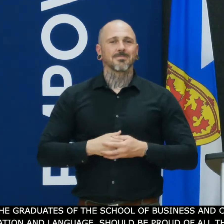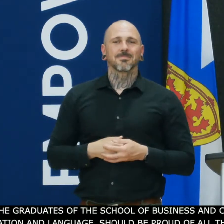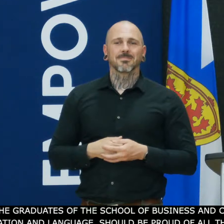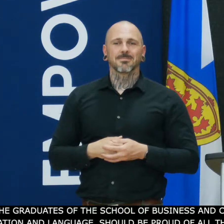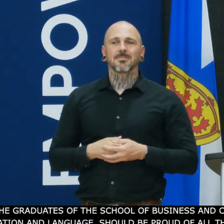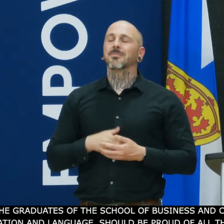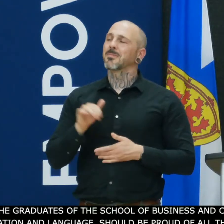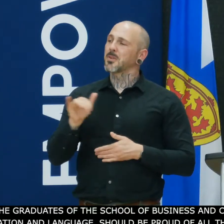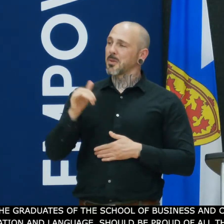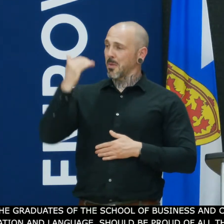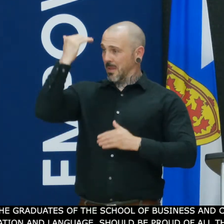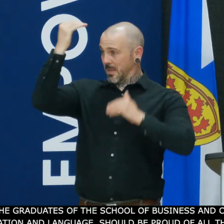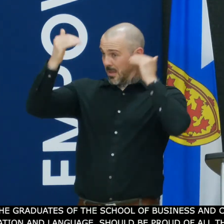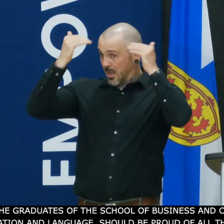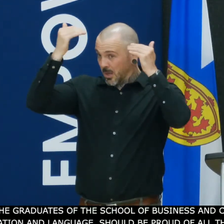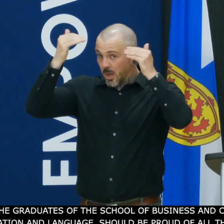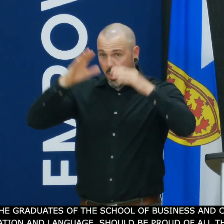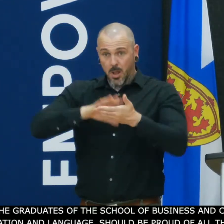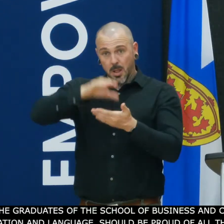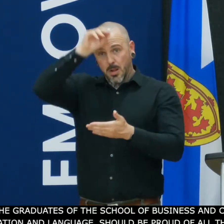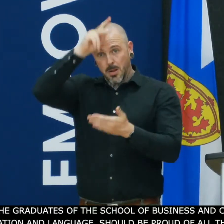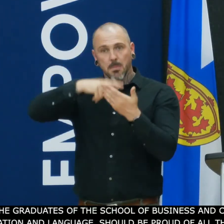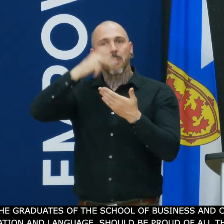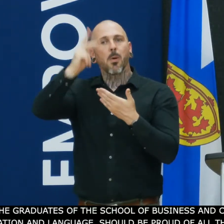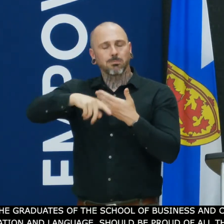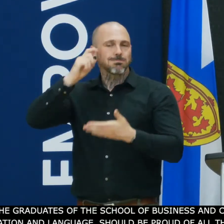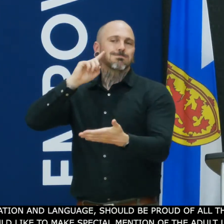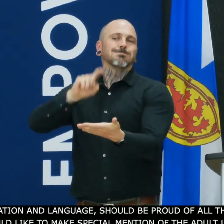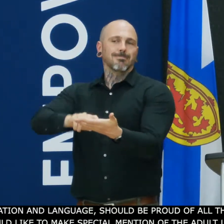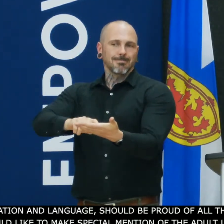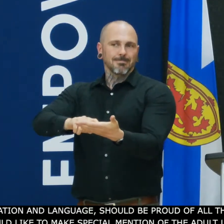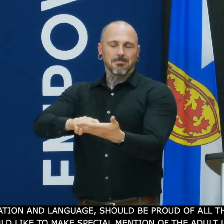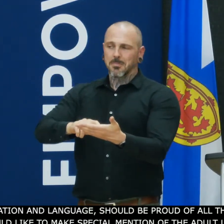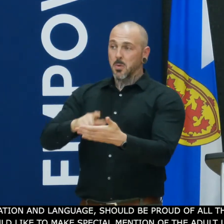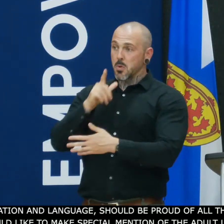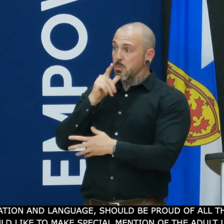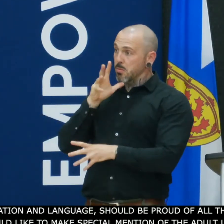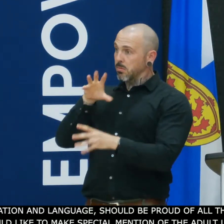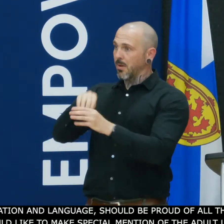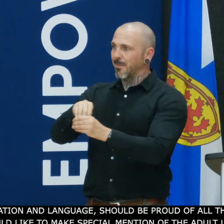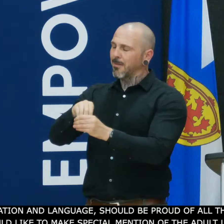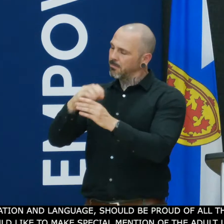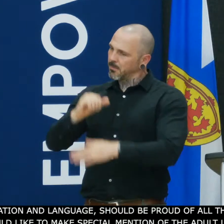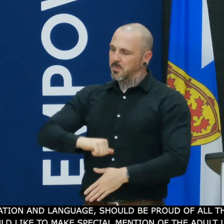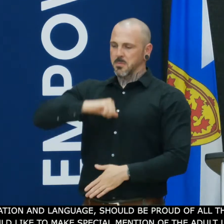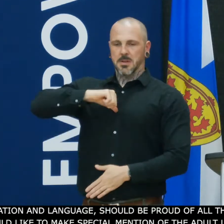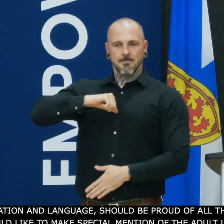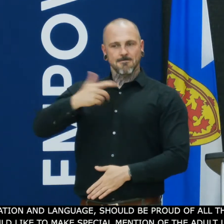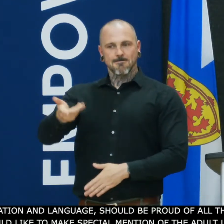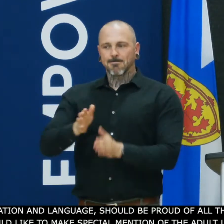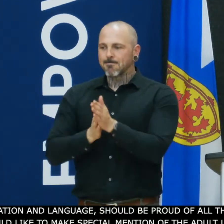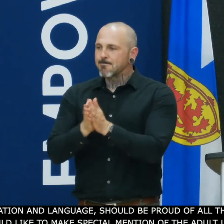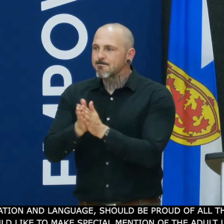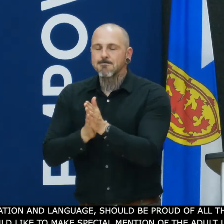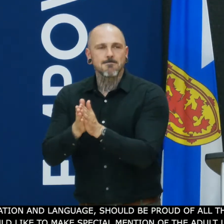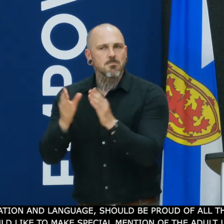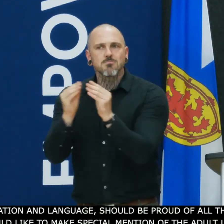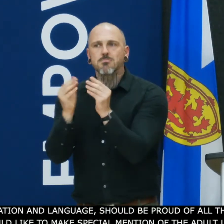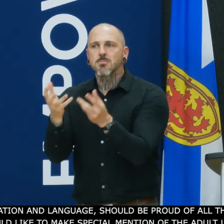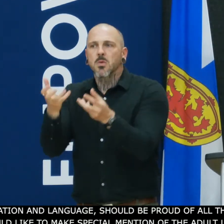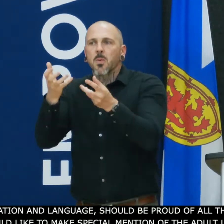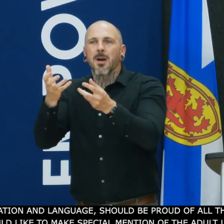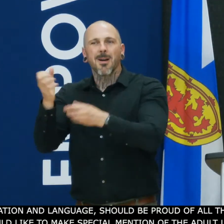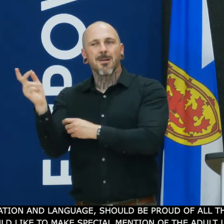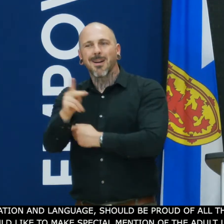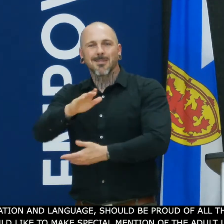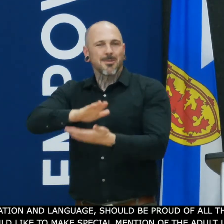Adult Learning Program. This is for those brave individuals who desire more and return to school to complete their high